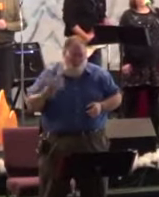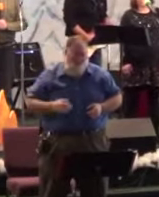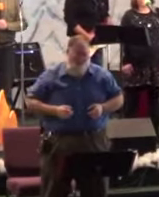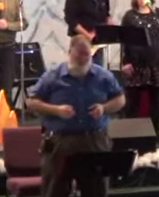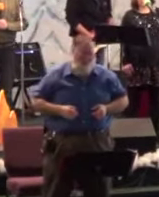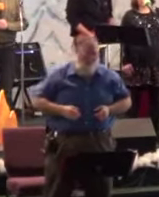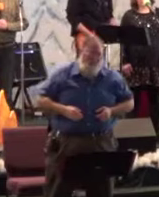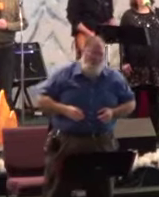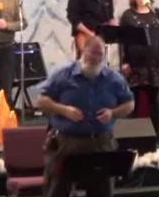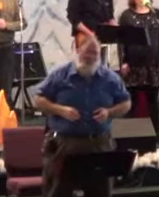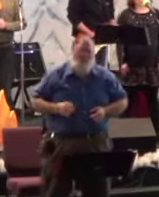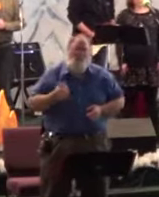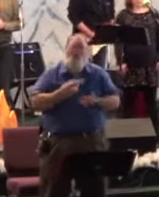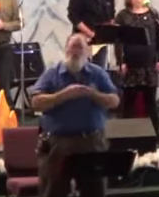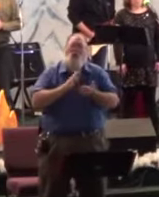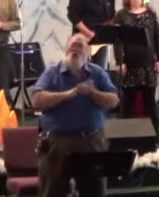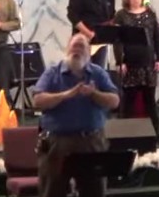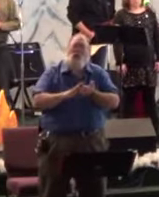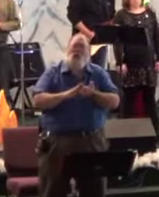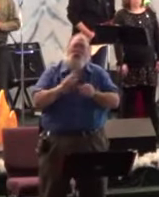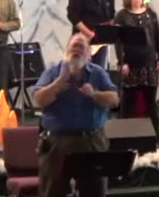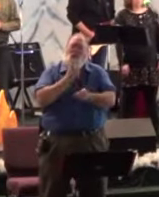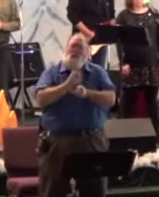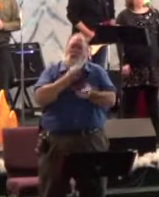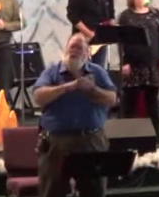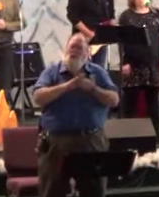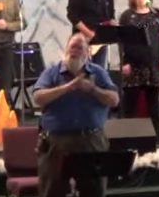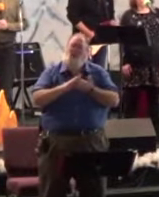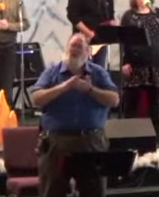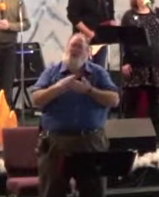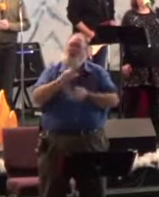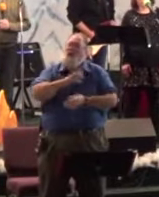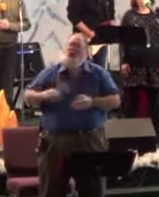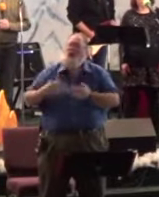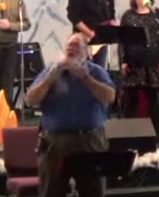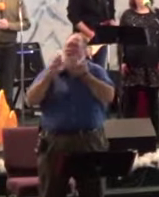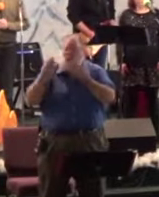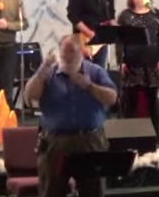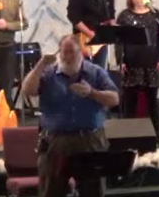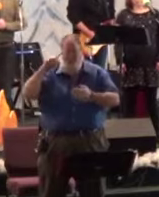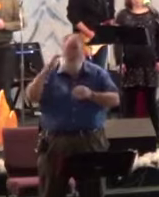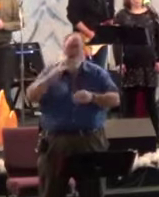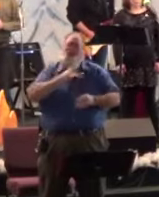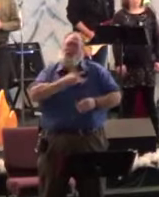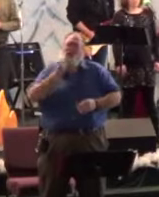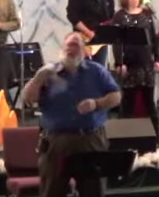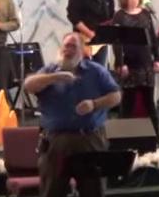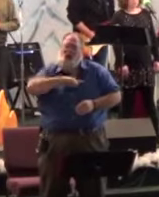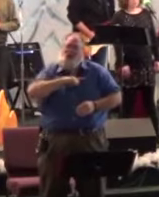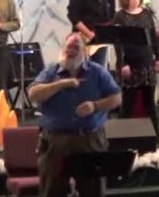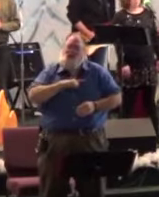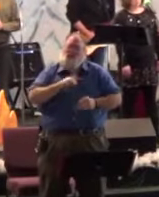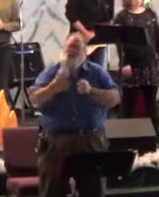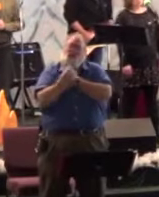holy and righteous. So Lord, thank you for touching us, for loving us, for blessing